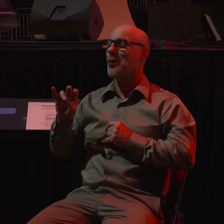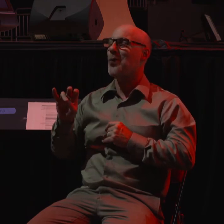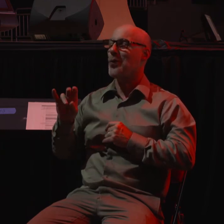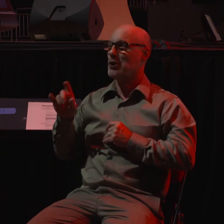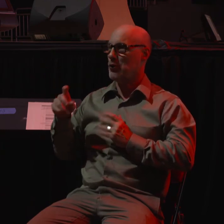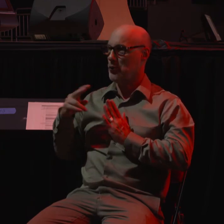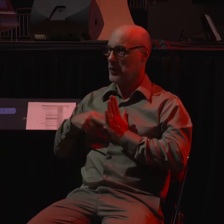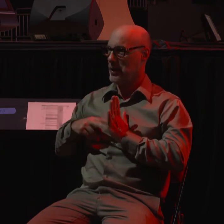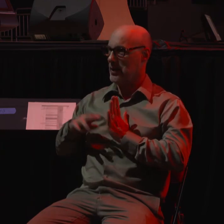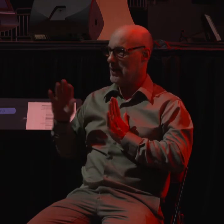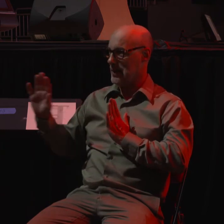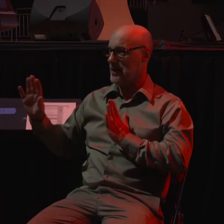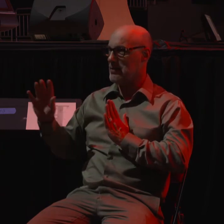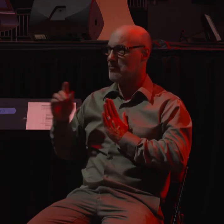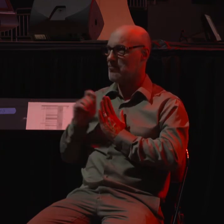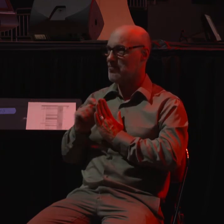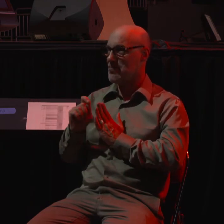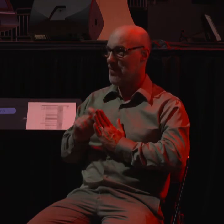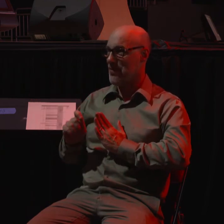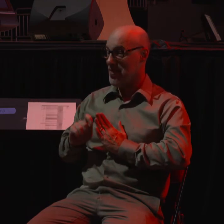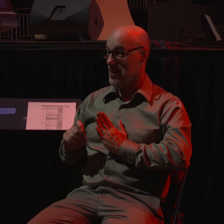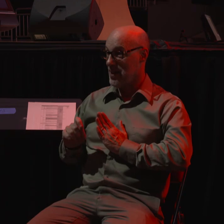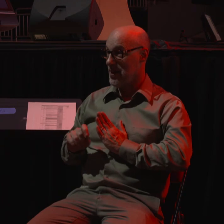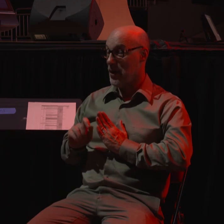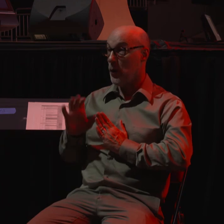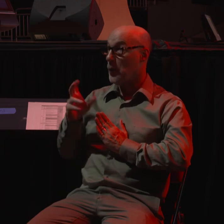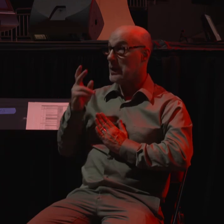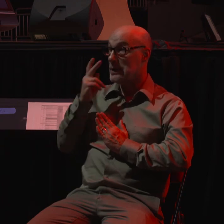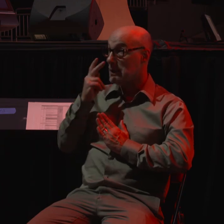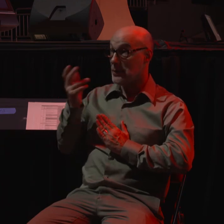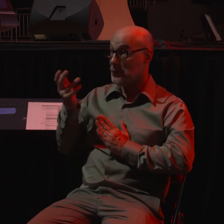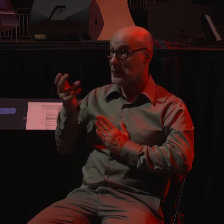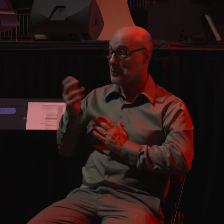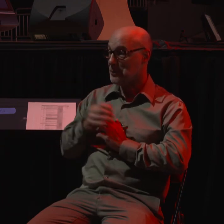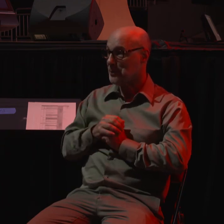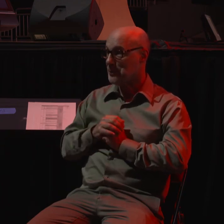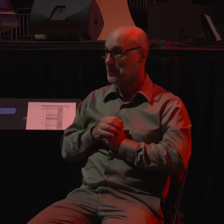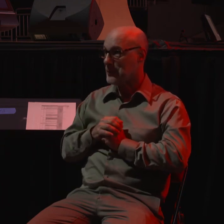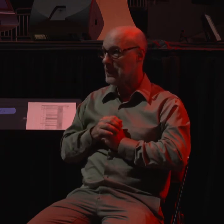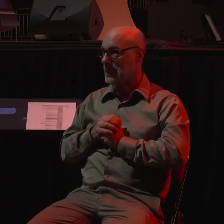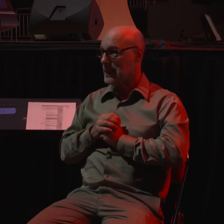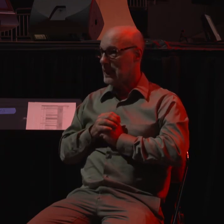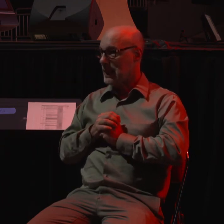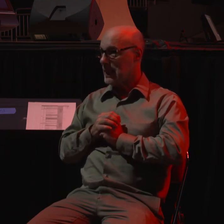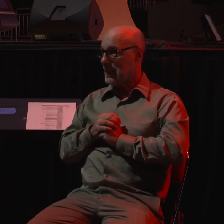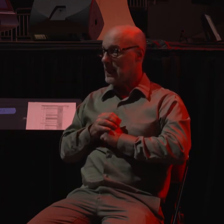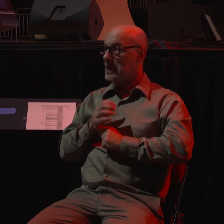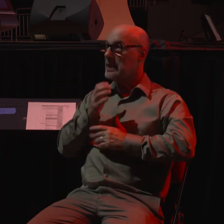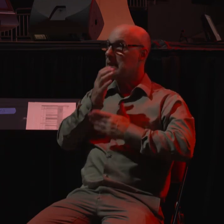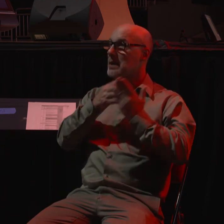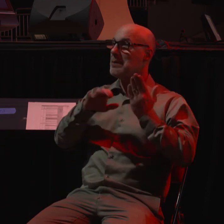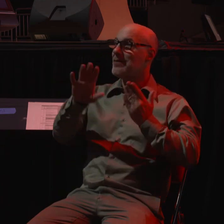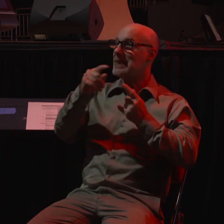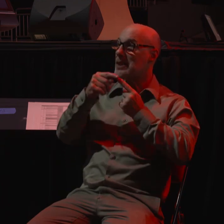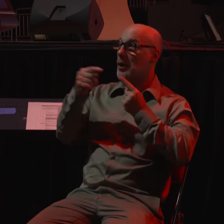you will find is some of the rhetoric of his opponents, you will see that